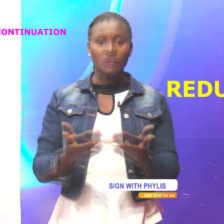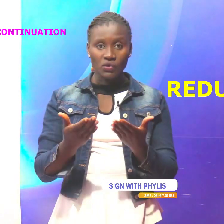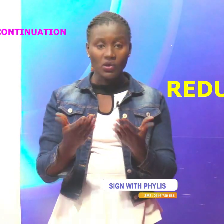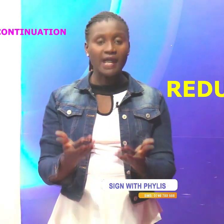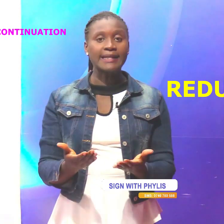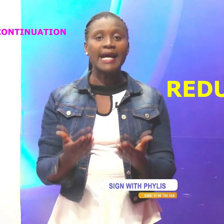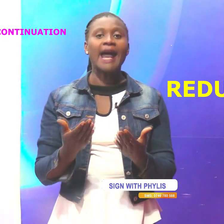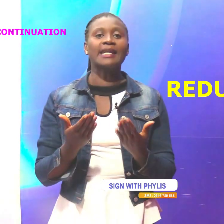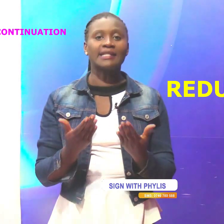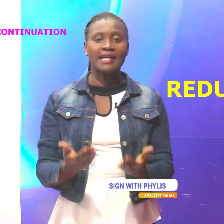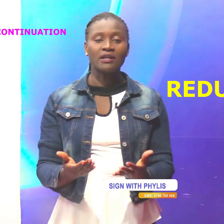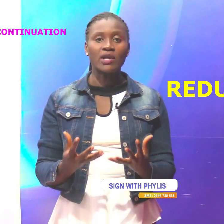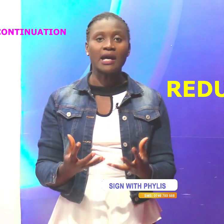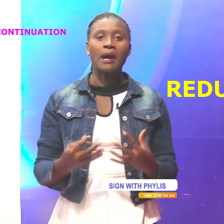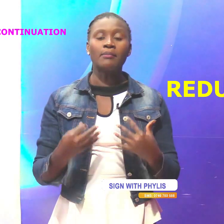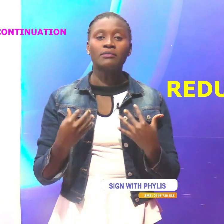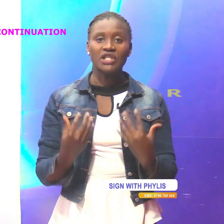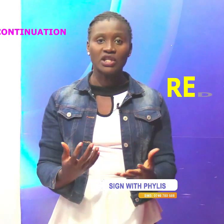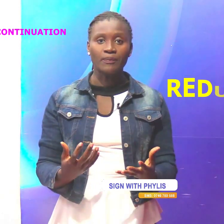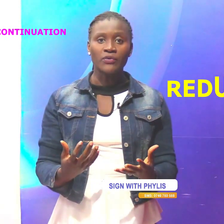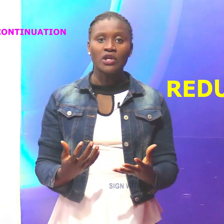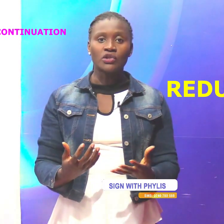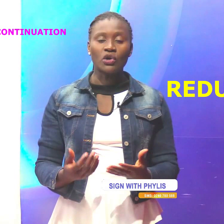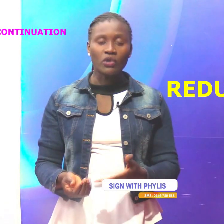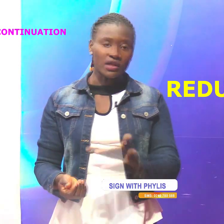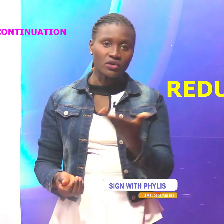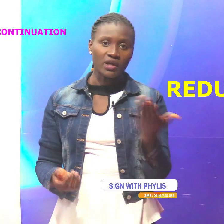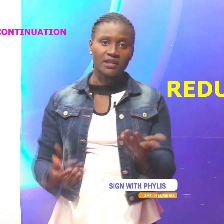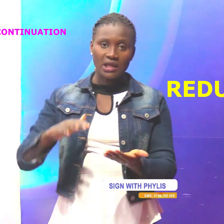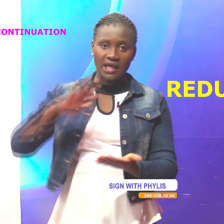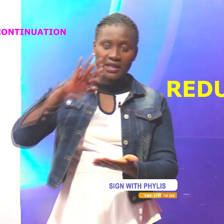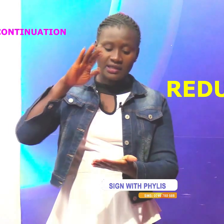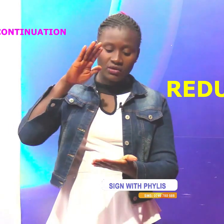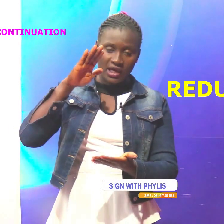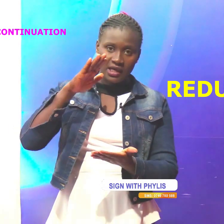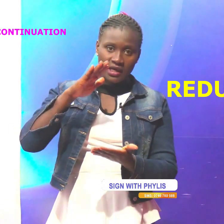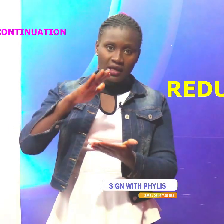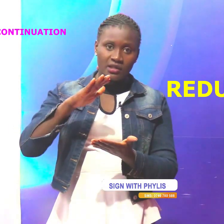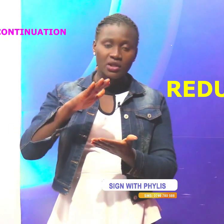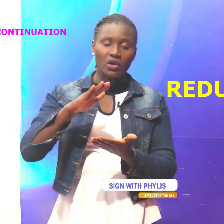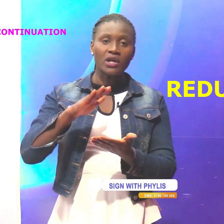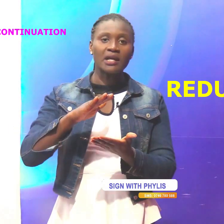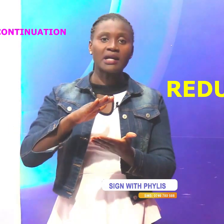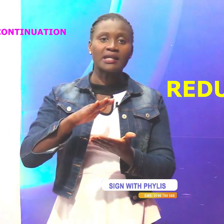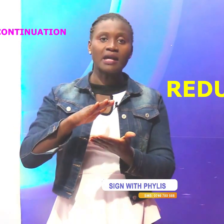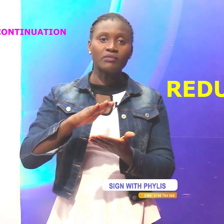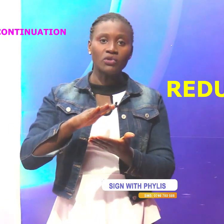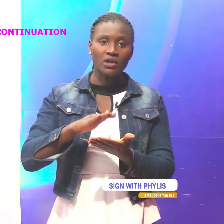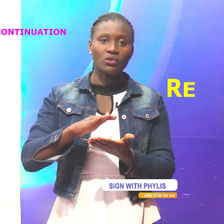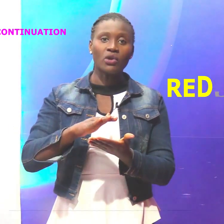can understand what I'm teaching. So you can do it like this, okay? Slowly, as I'm doing, you also